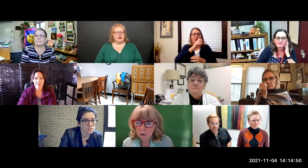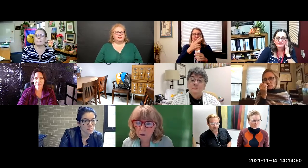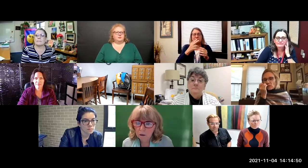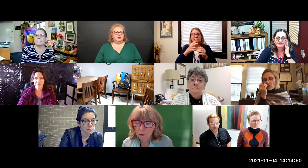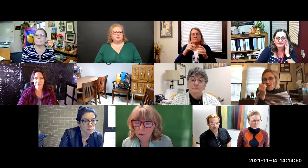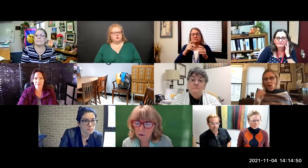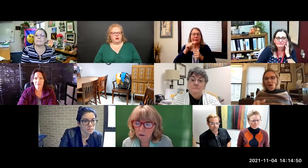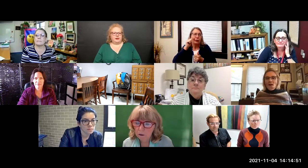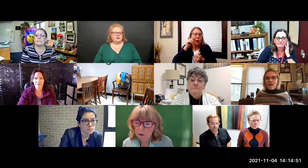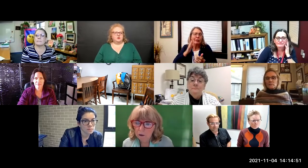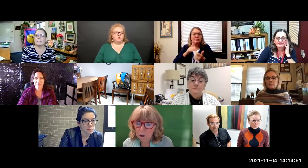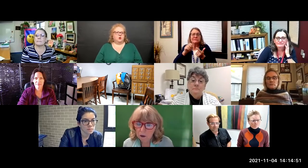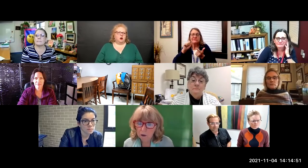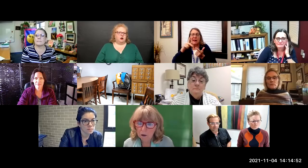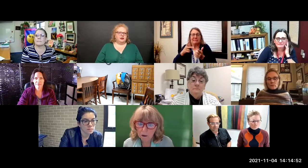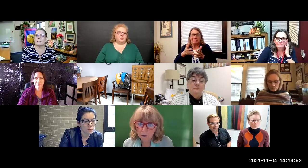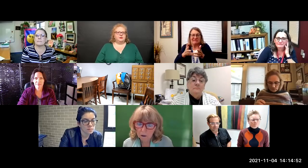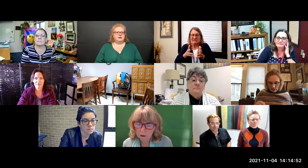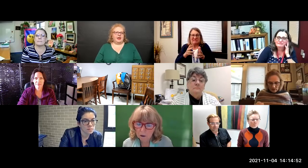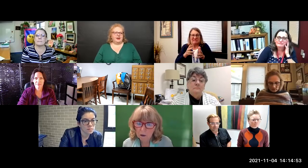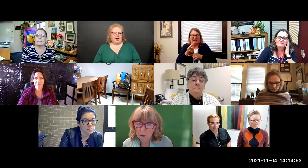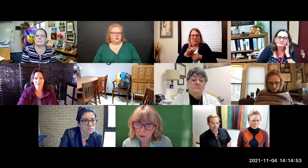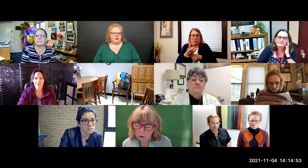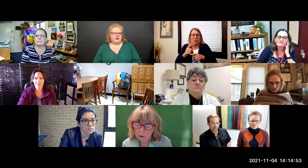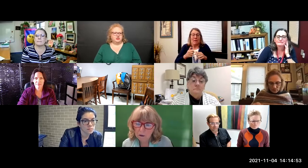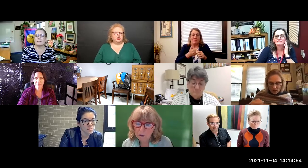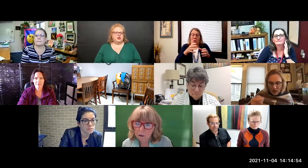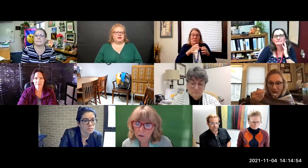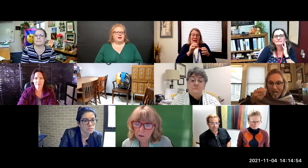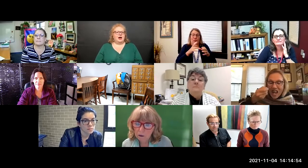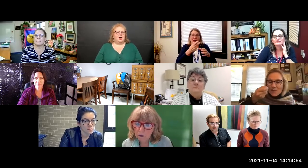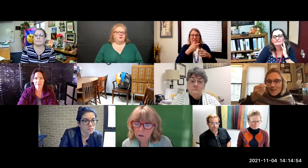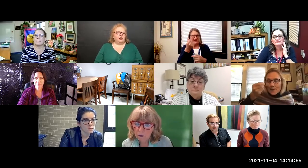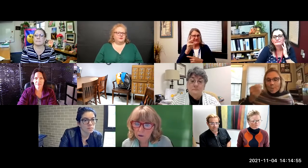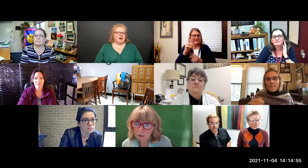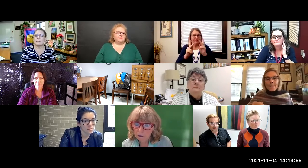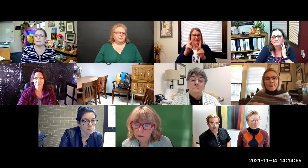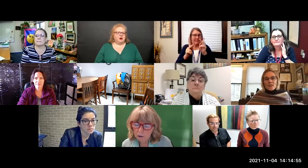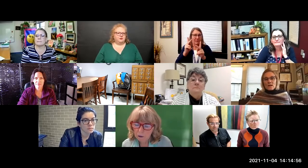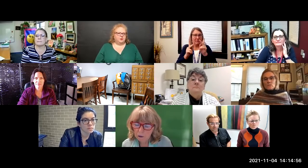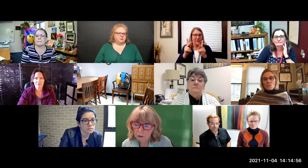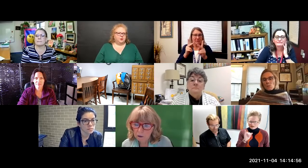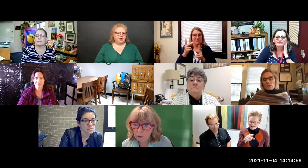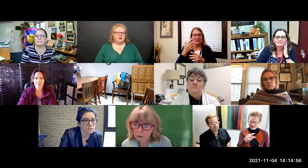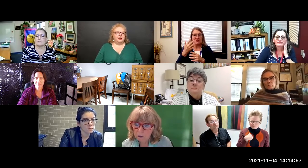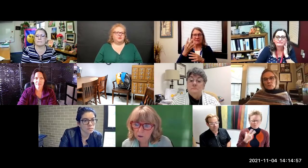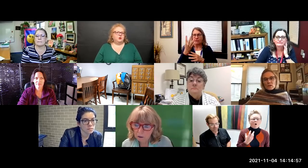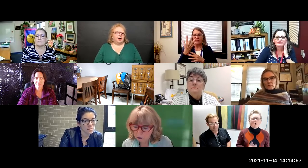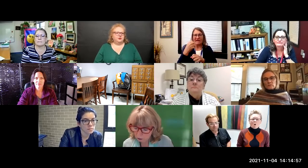some in-betweens who are on campus and outreach. A lot of that is the parent-infant program and a few other